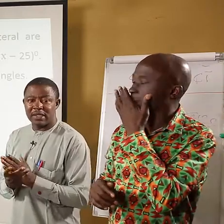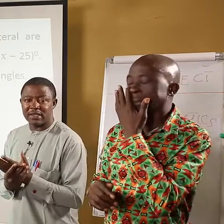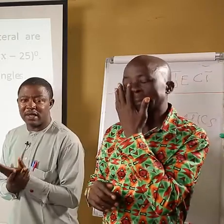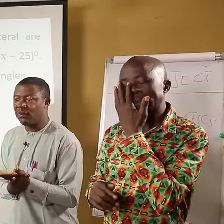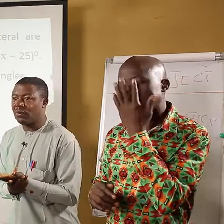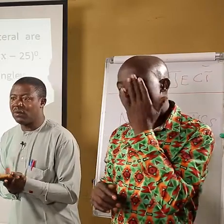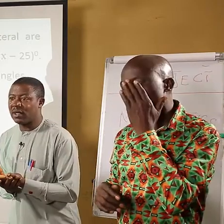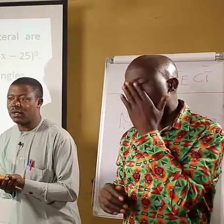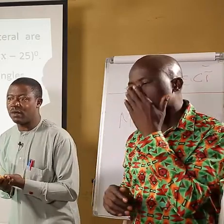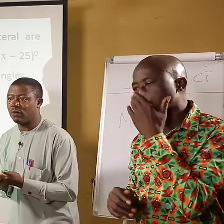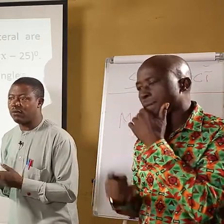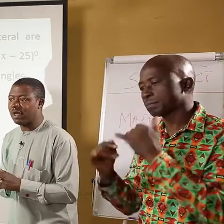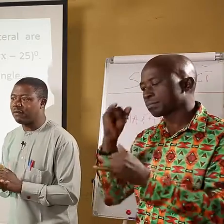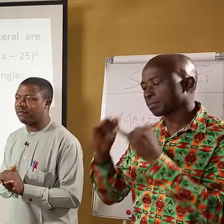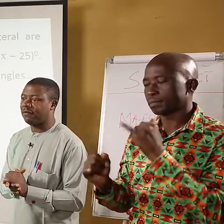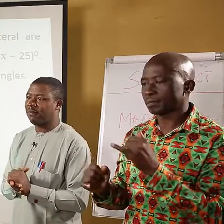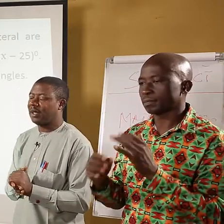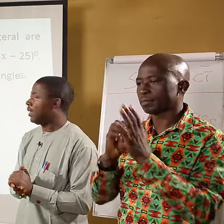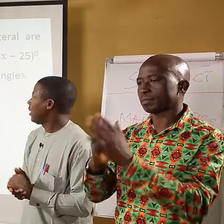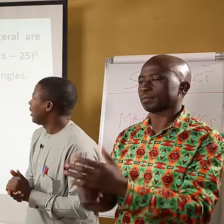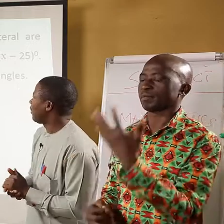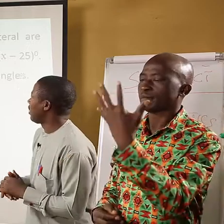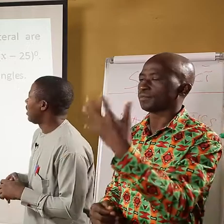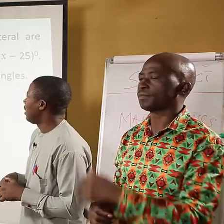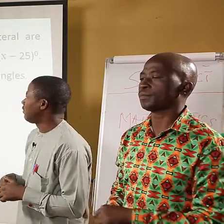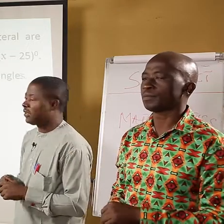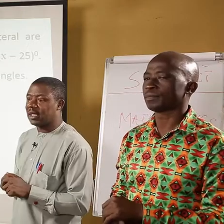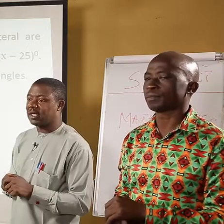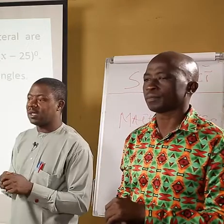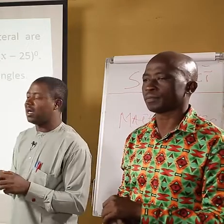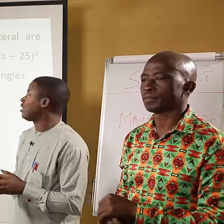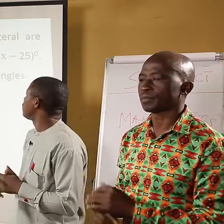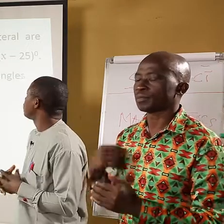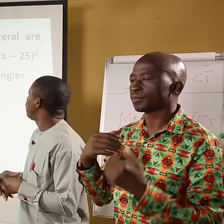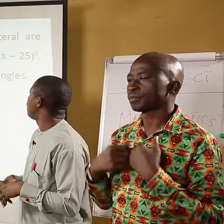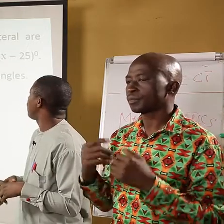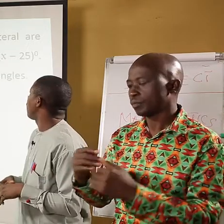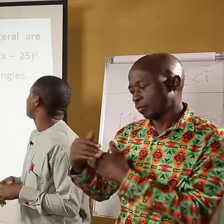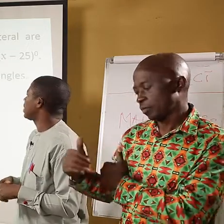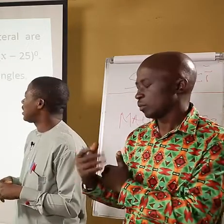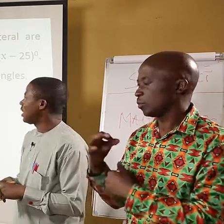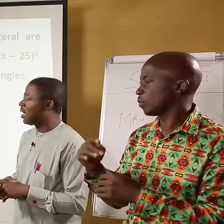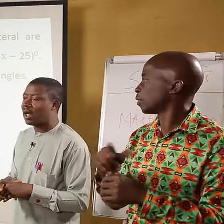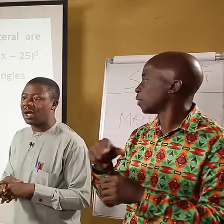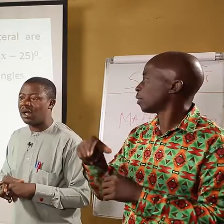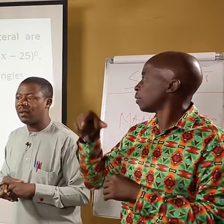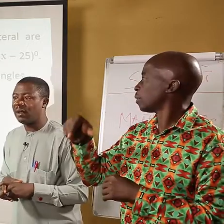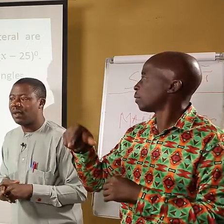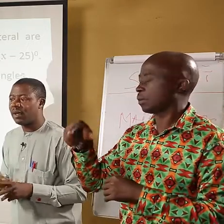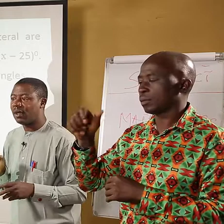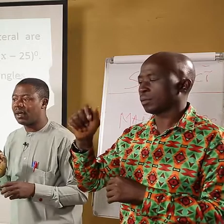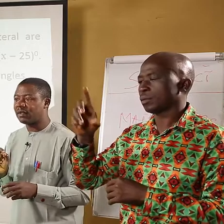The last example, example 5, we have the interior angles of a quadrilateral